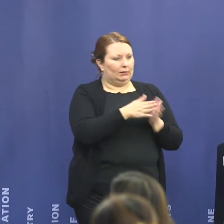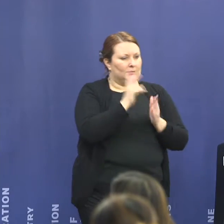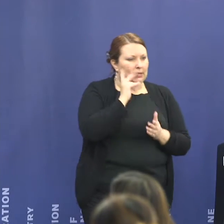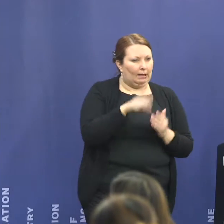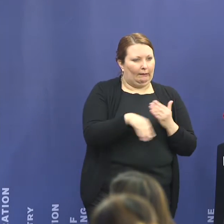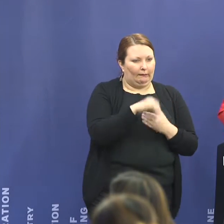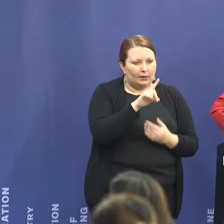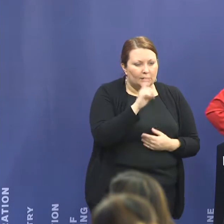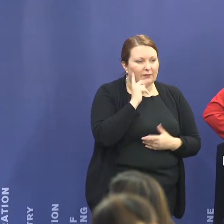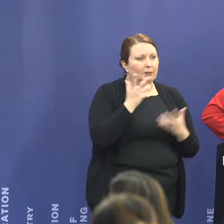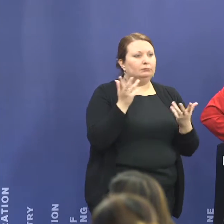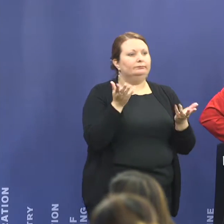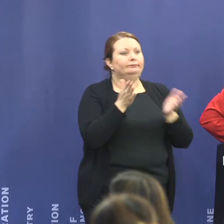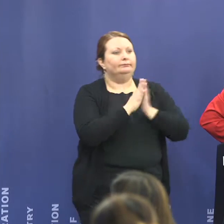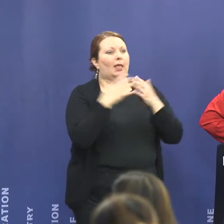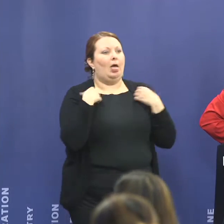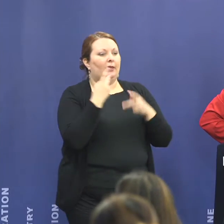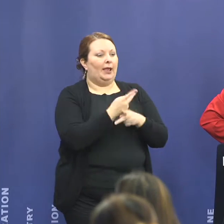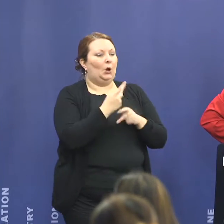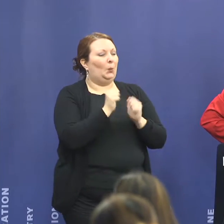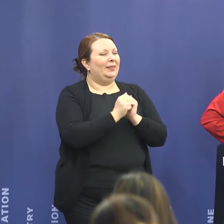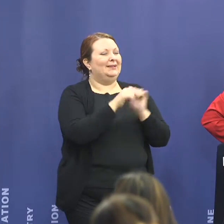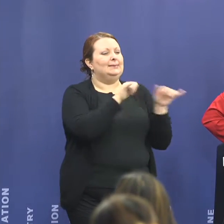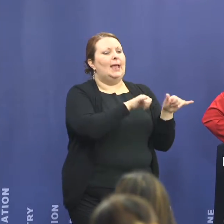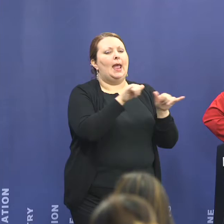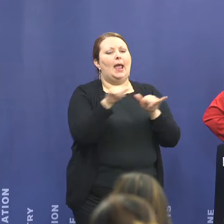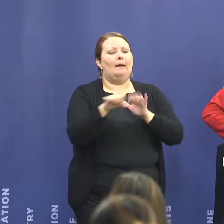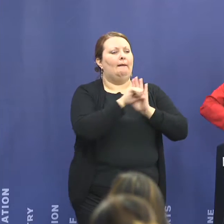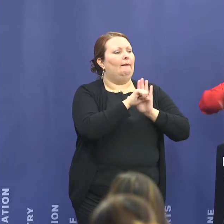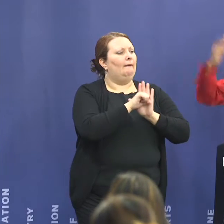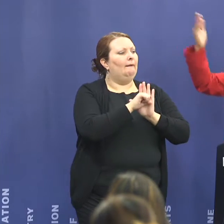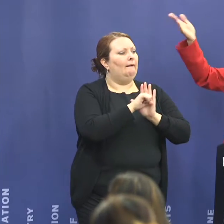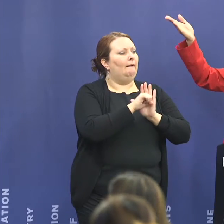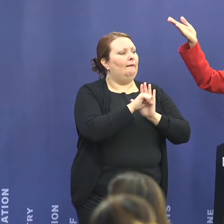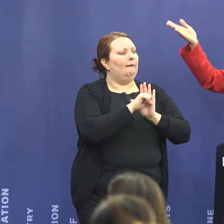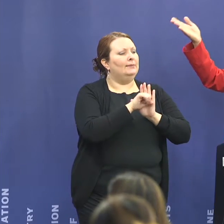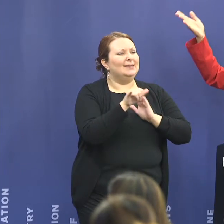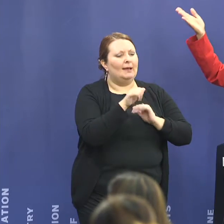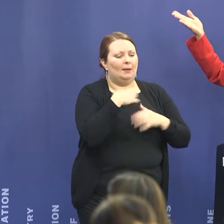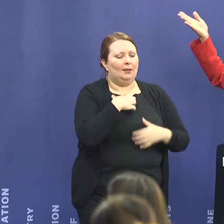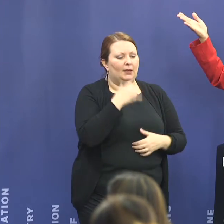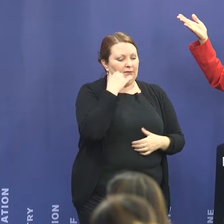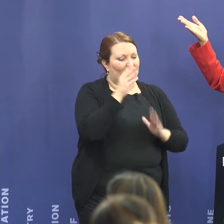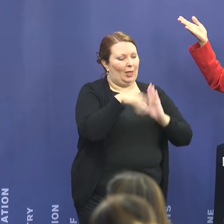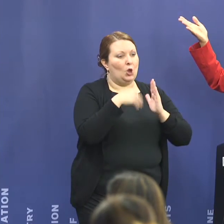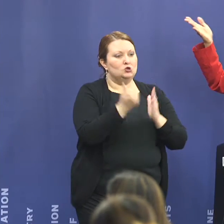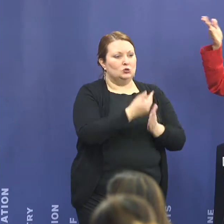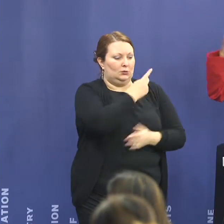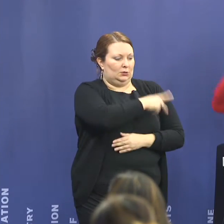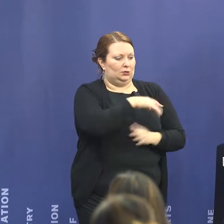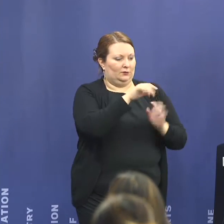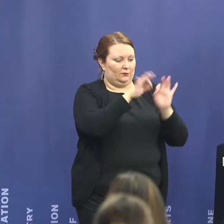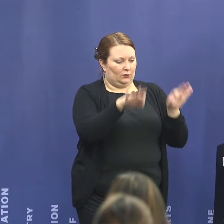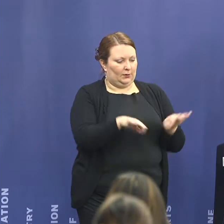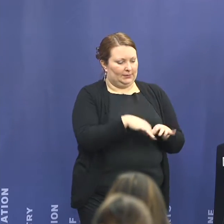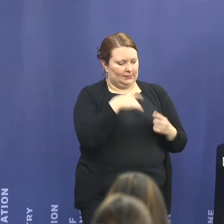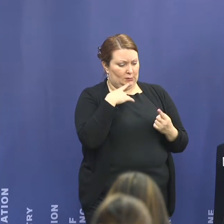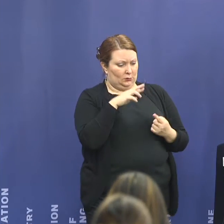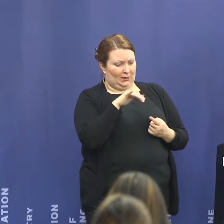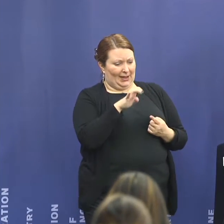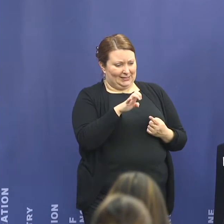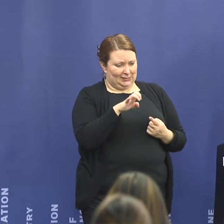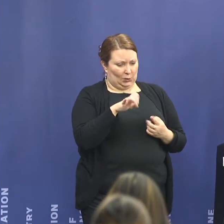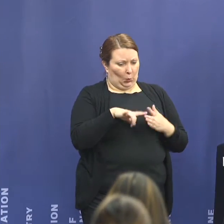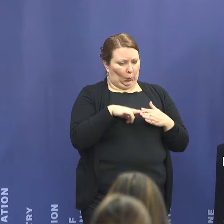they're seeking health care, presenting the same symptoms, if they fill out the new form and say, race